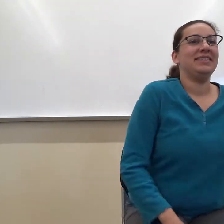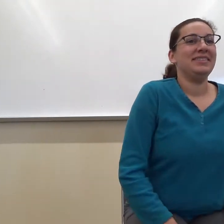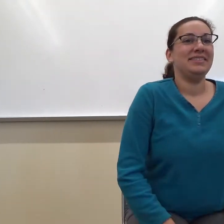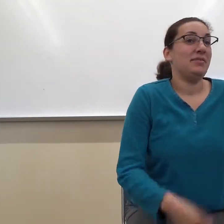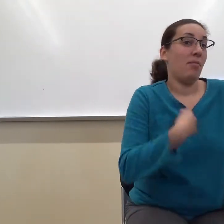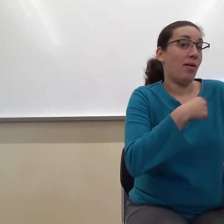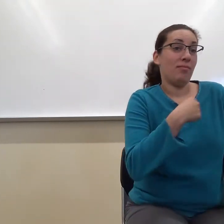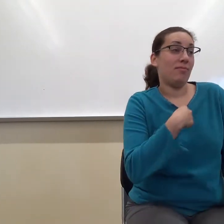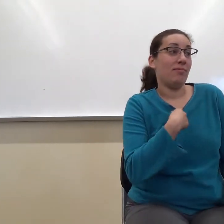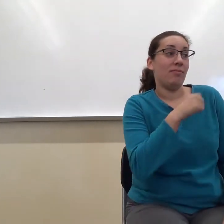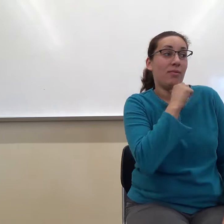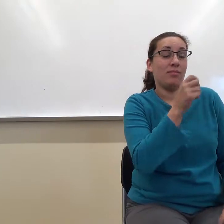juncture in this class.